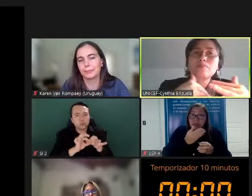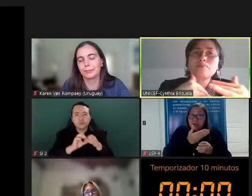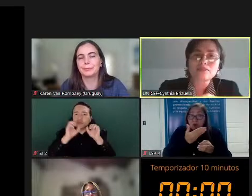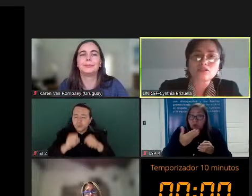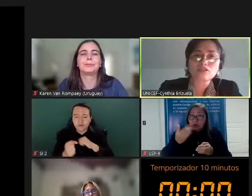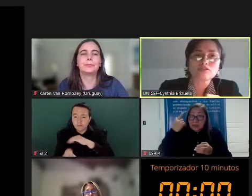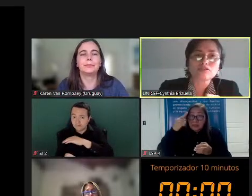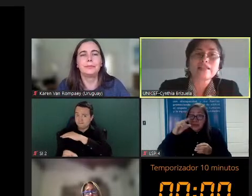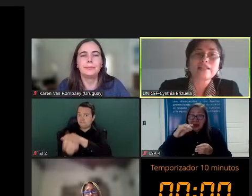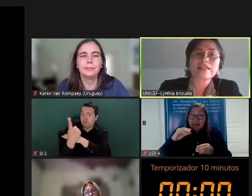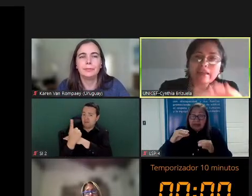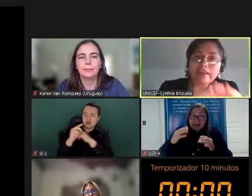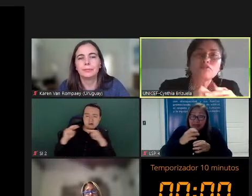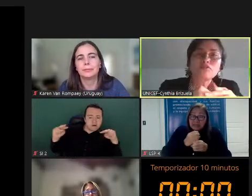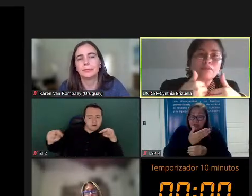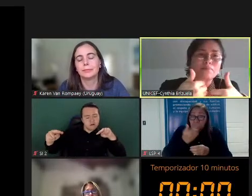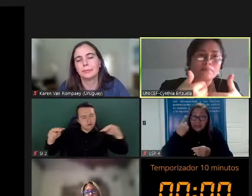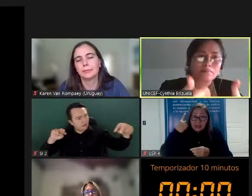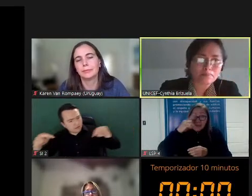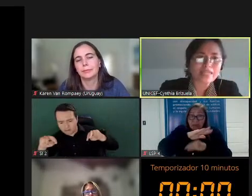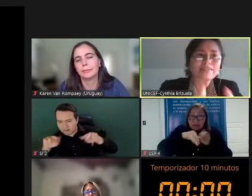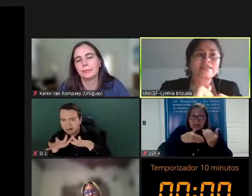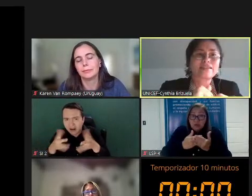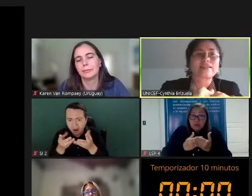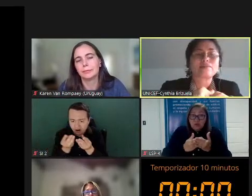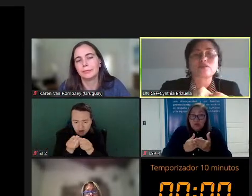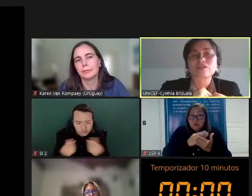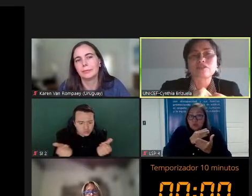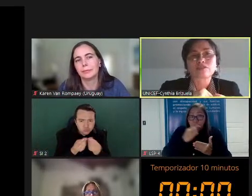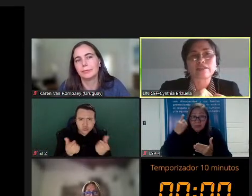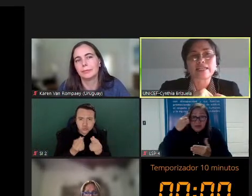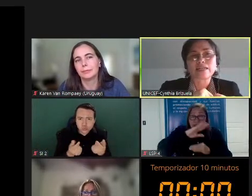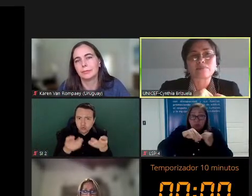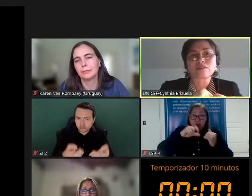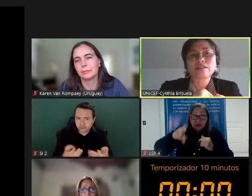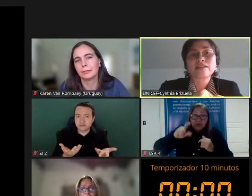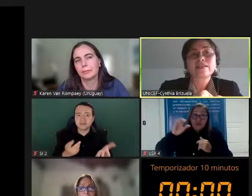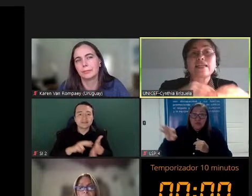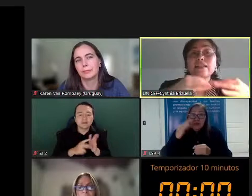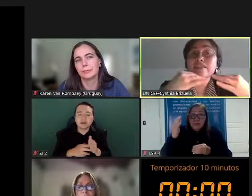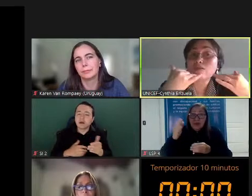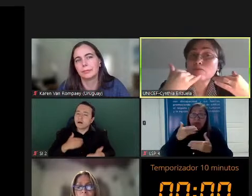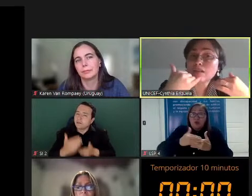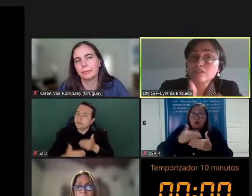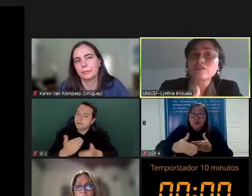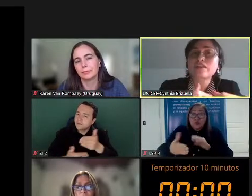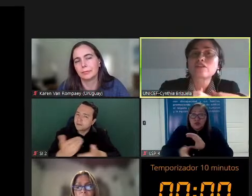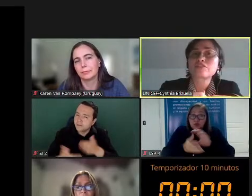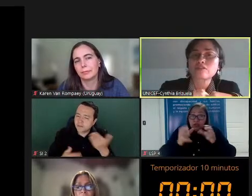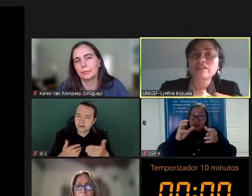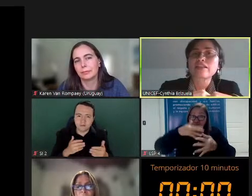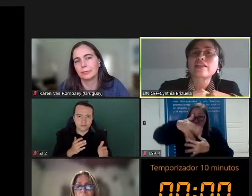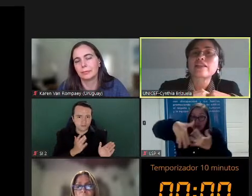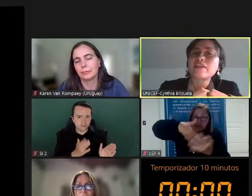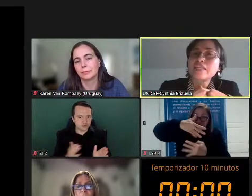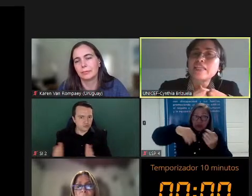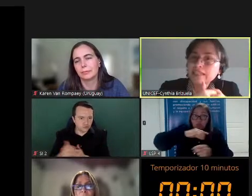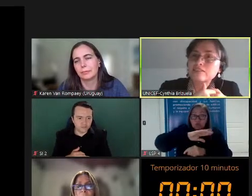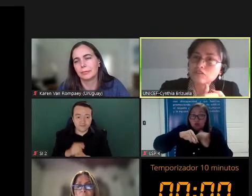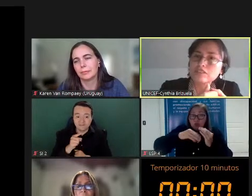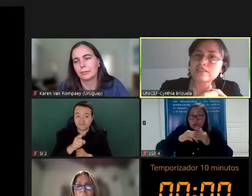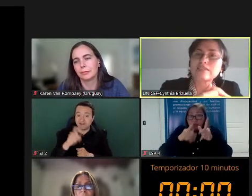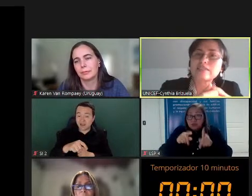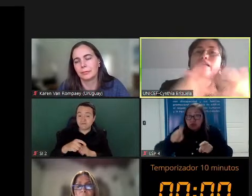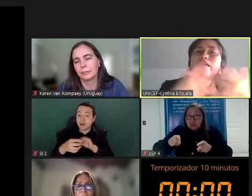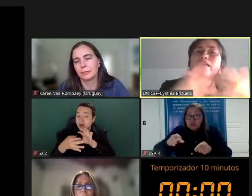created among all of us for all of us that need to be part of everyone's process for the